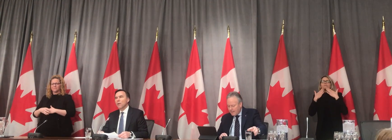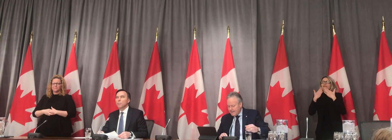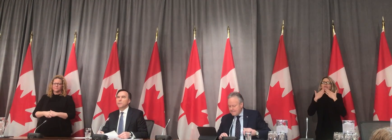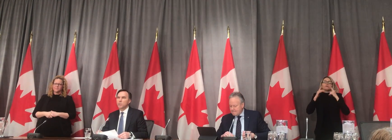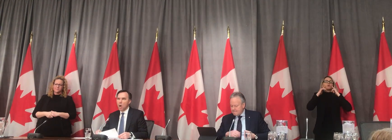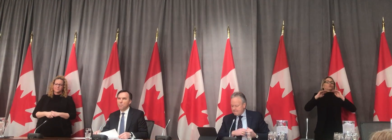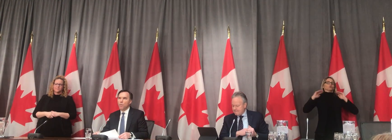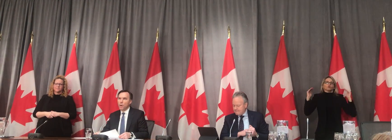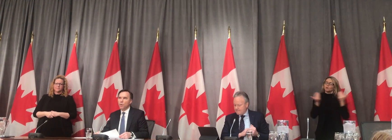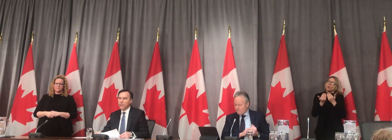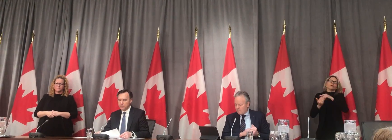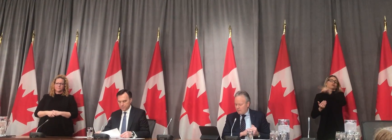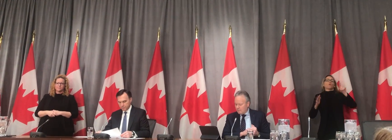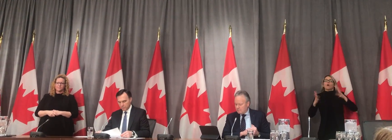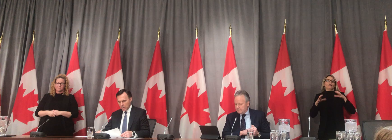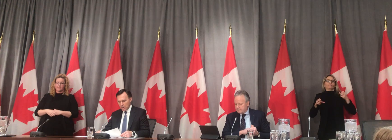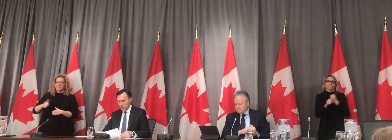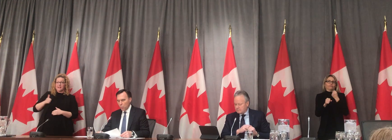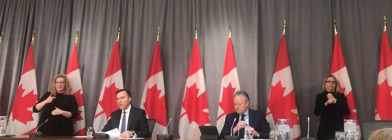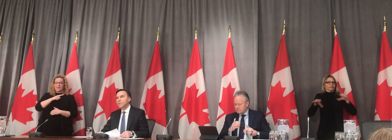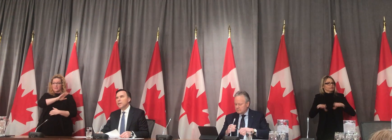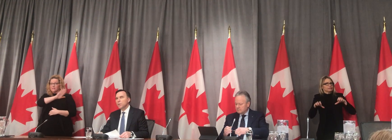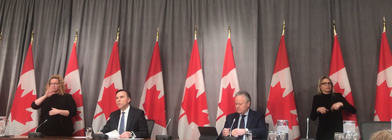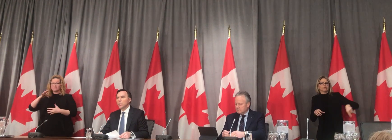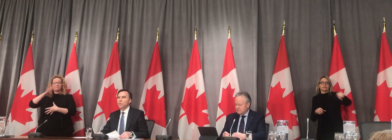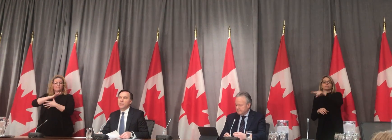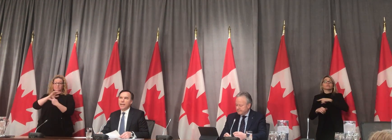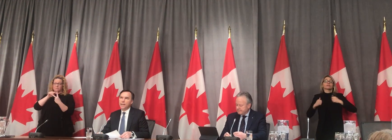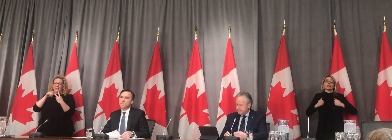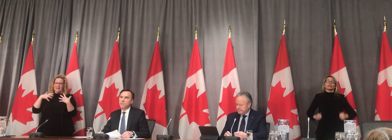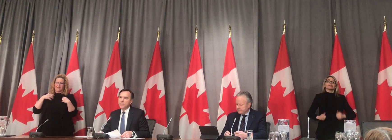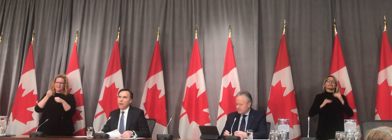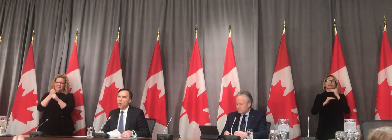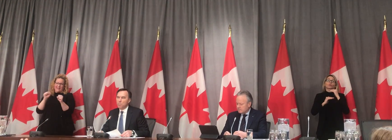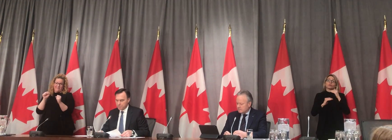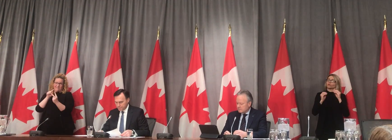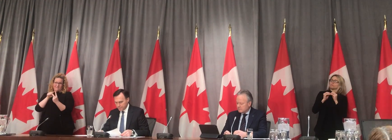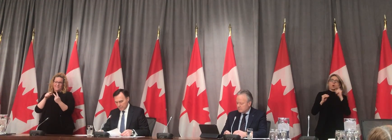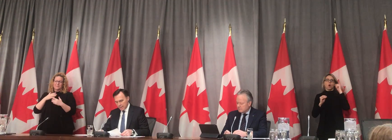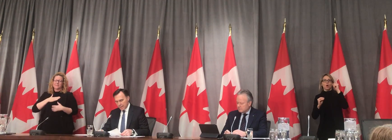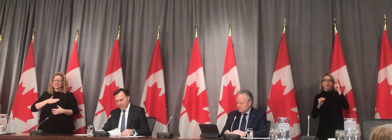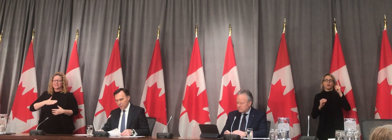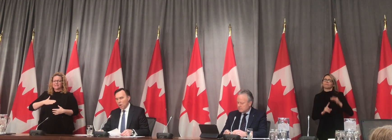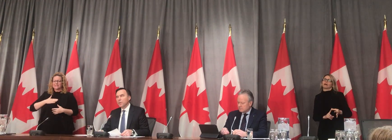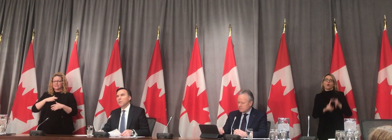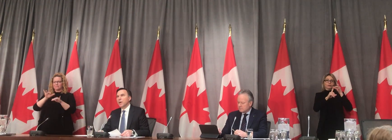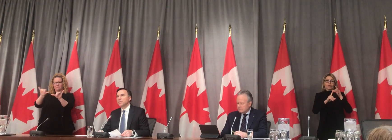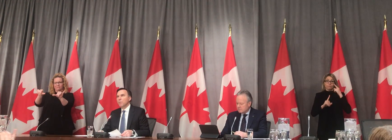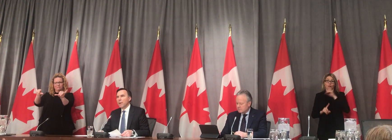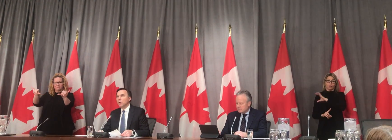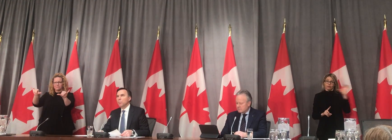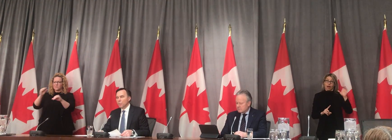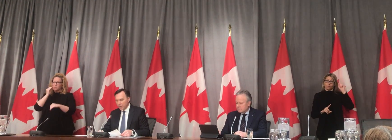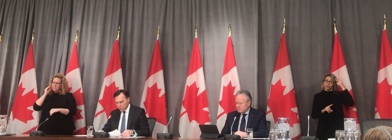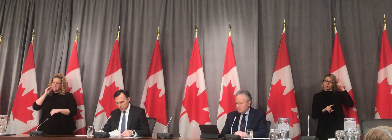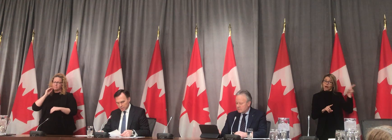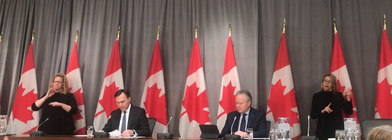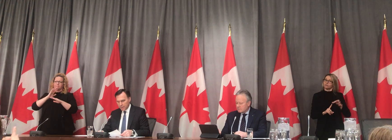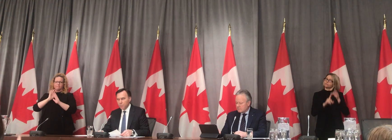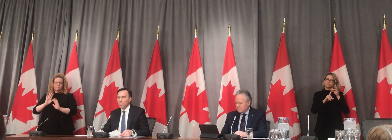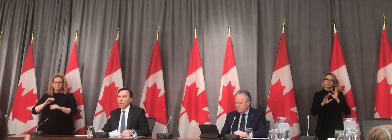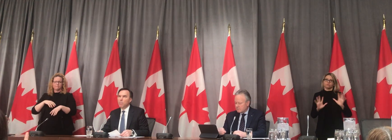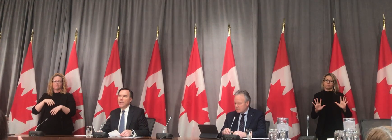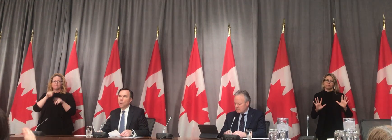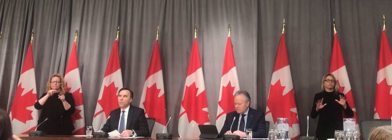is our government's top priority. We continue to urge Canadians to stay home and follow the advice from medical